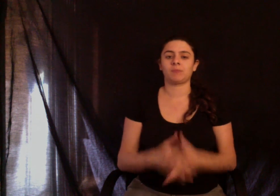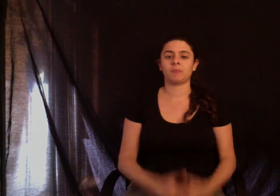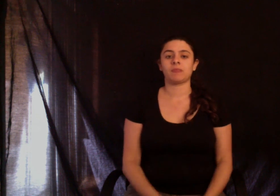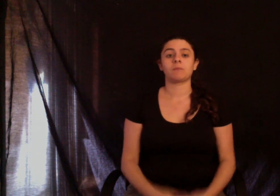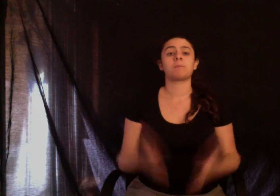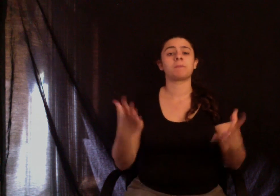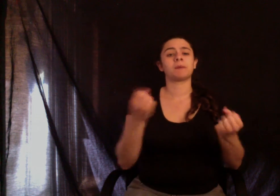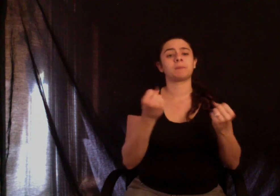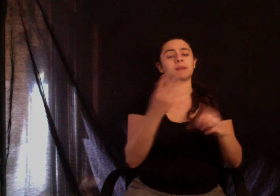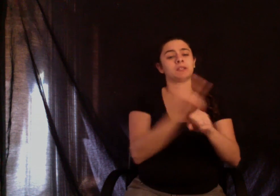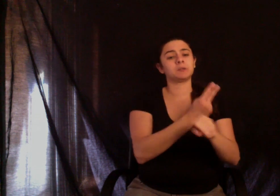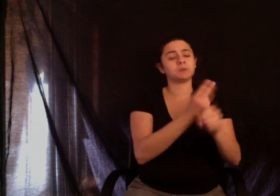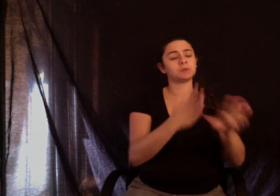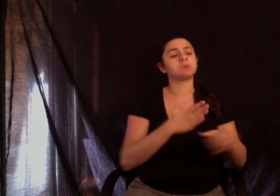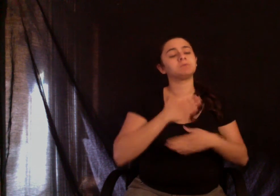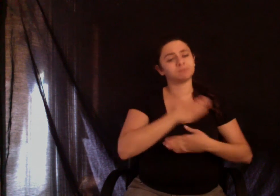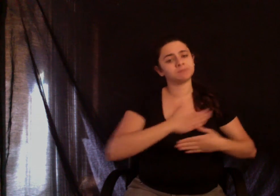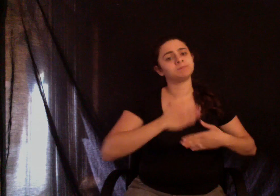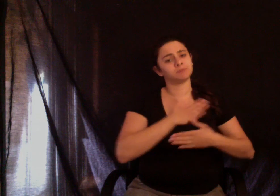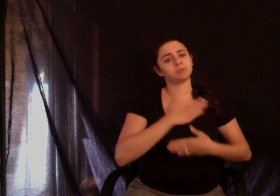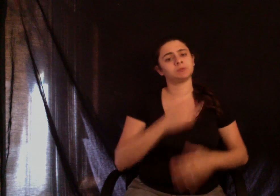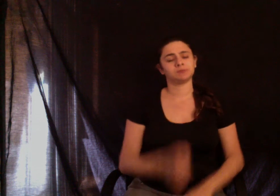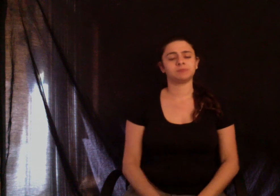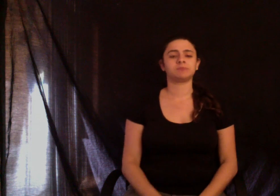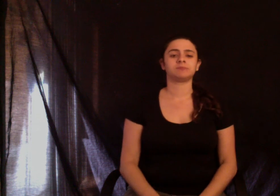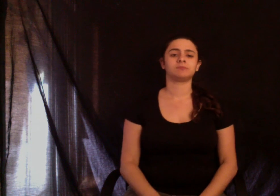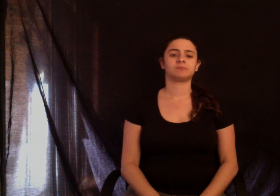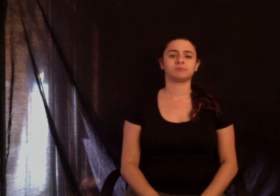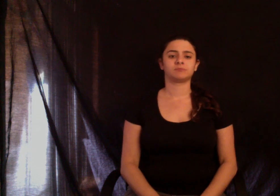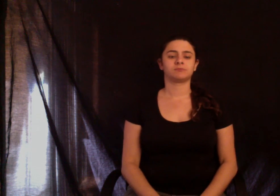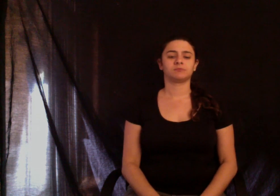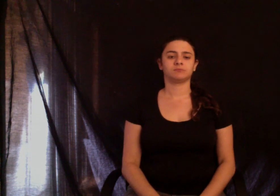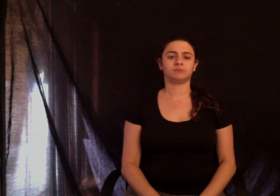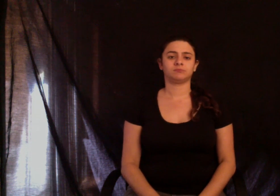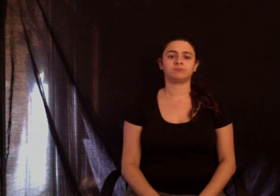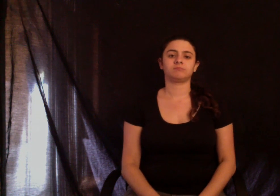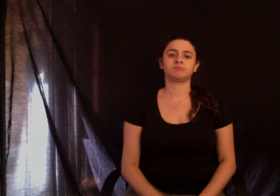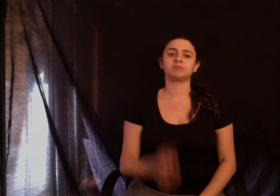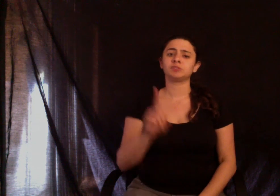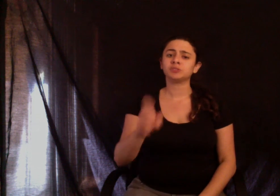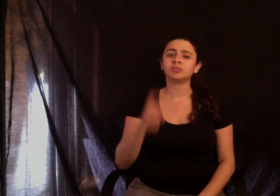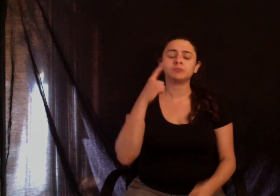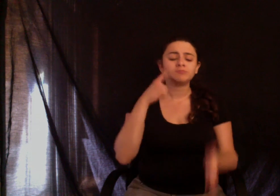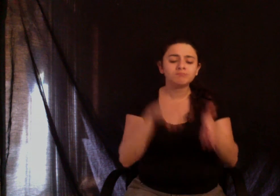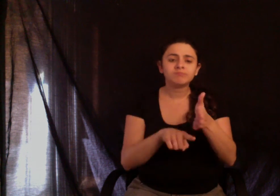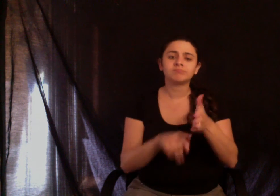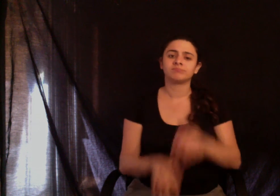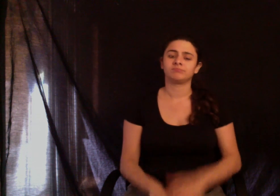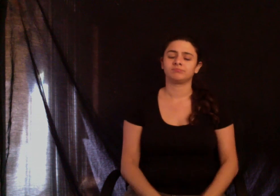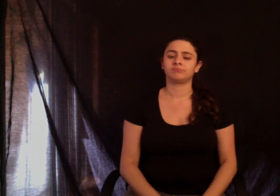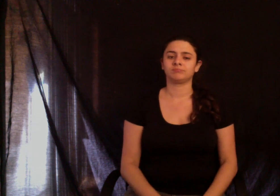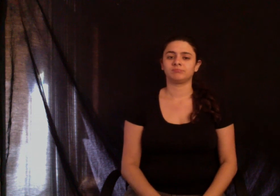last few weeks, and the team over here has had a lot of fun putting it together. So check that out. And in the words of one of our